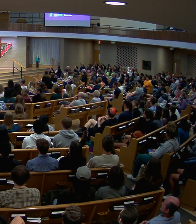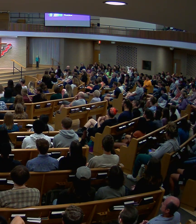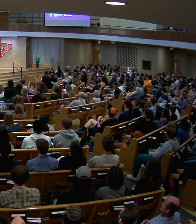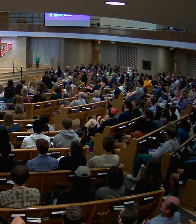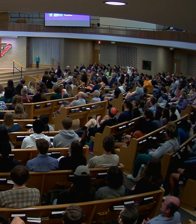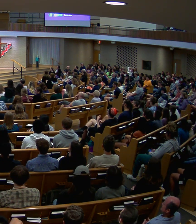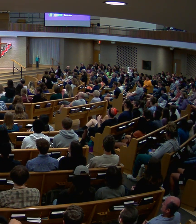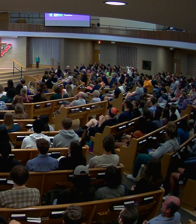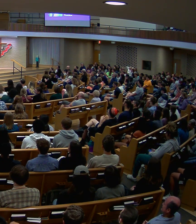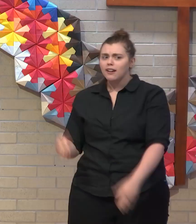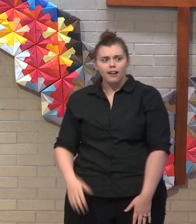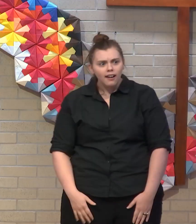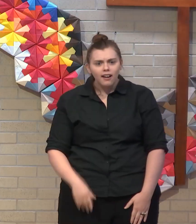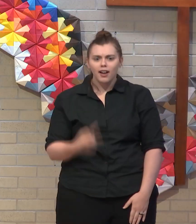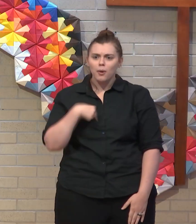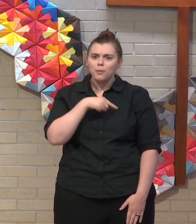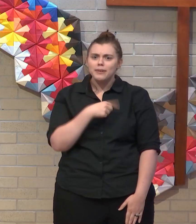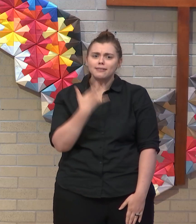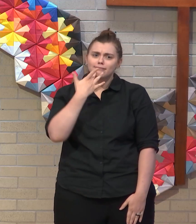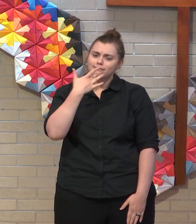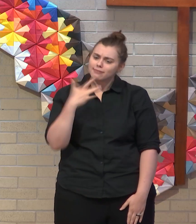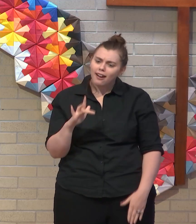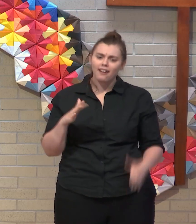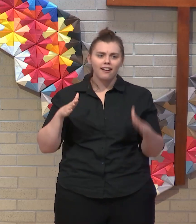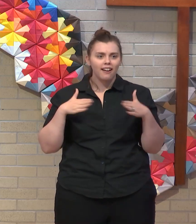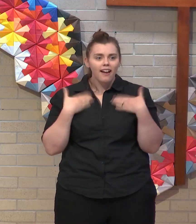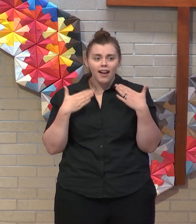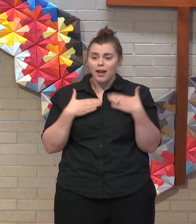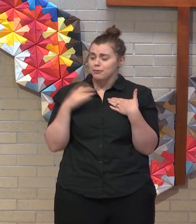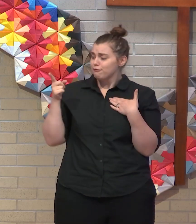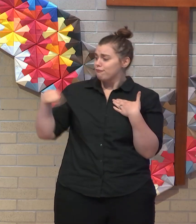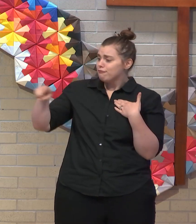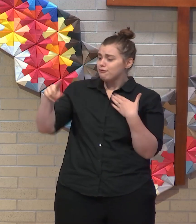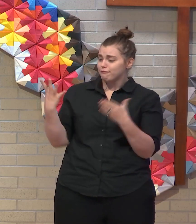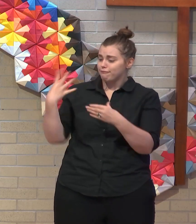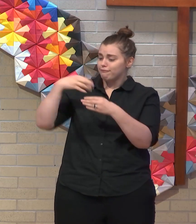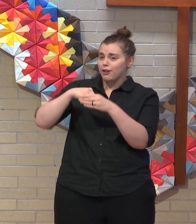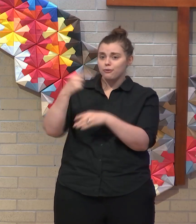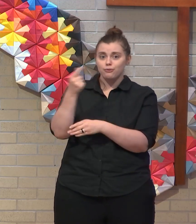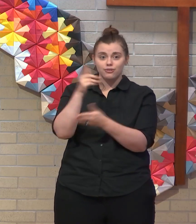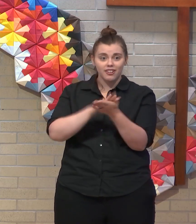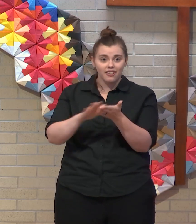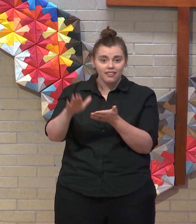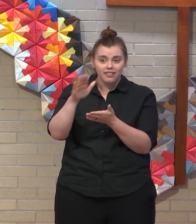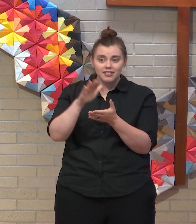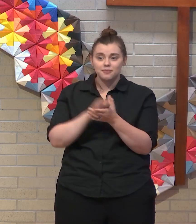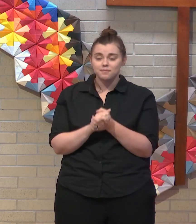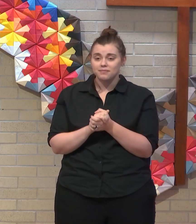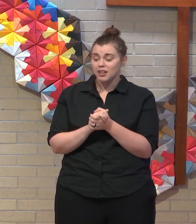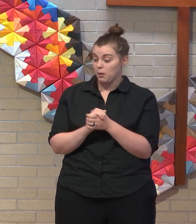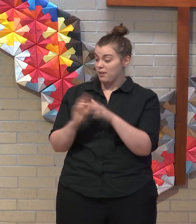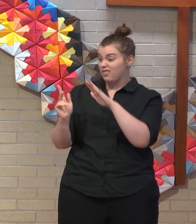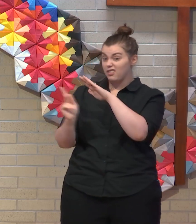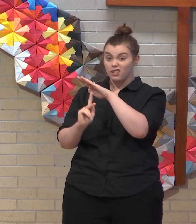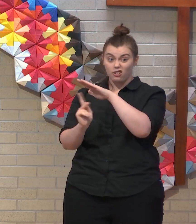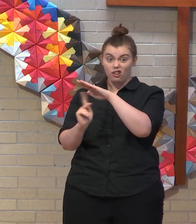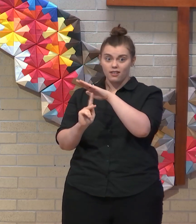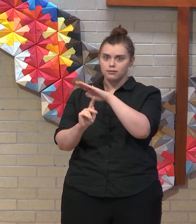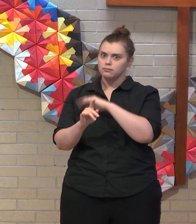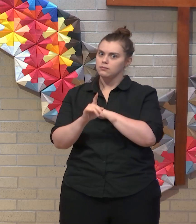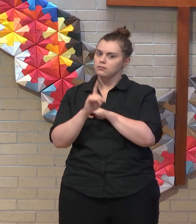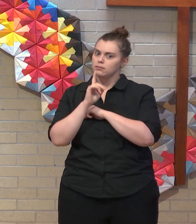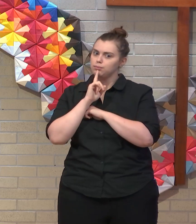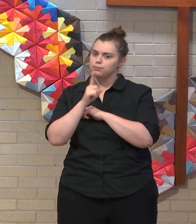Children, we are so lucky and happy that you're part of Goshen College. Going to kindergarten is a big